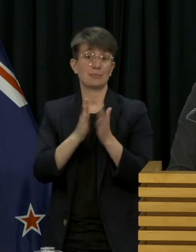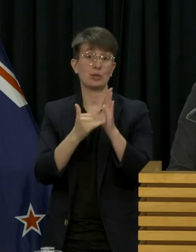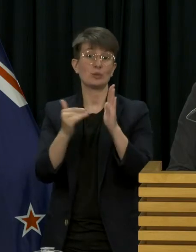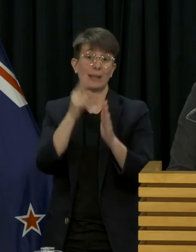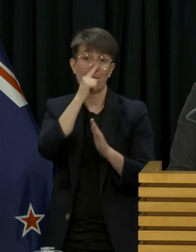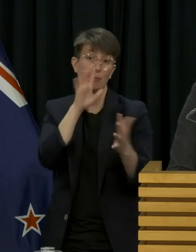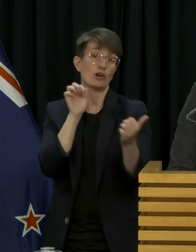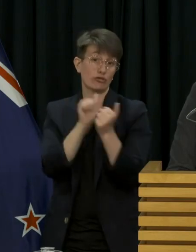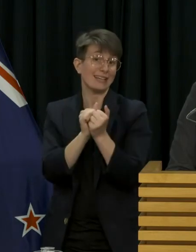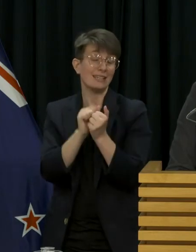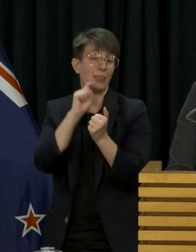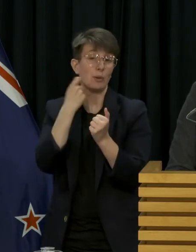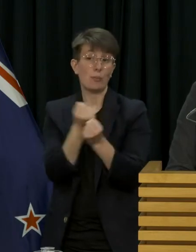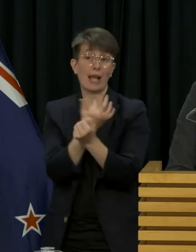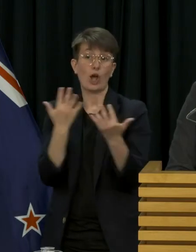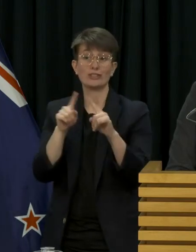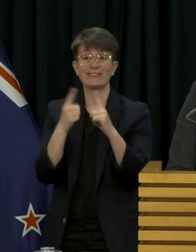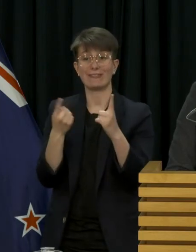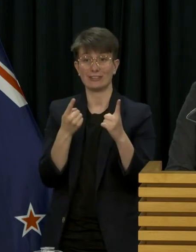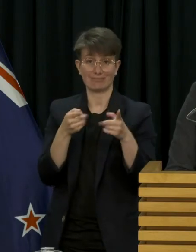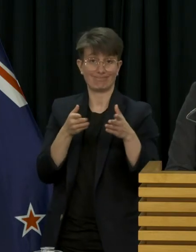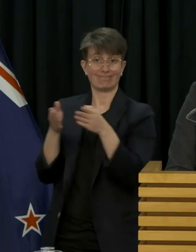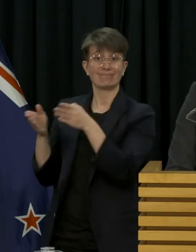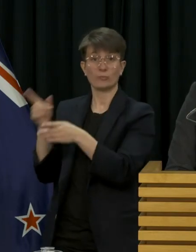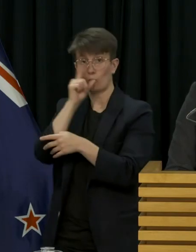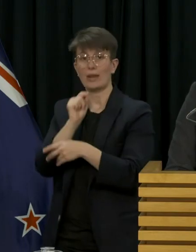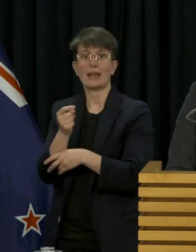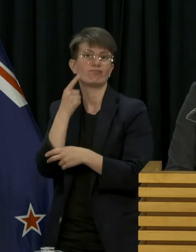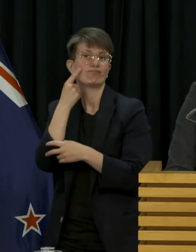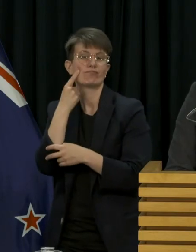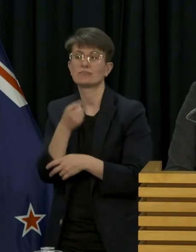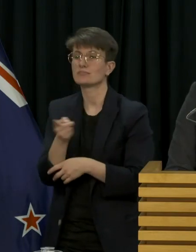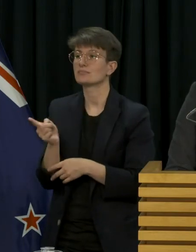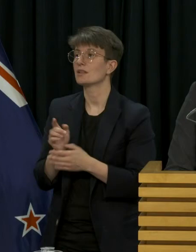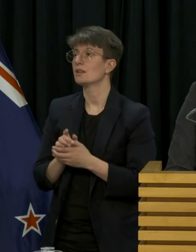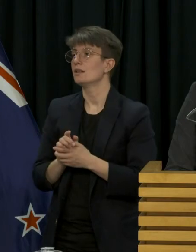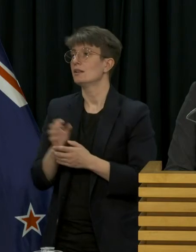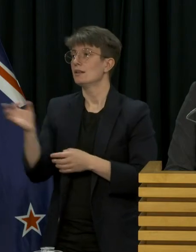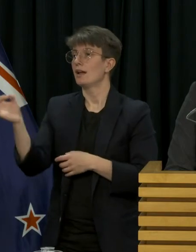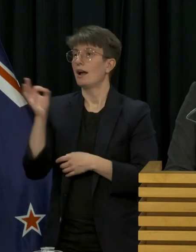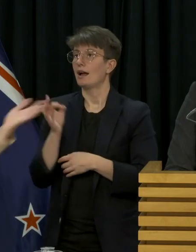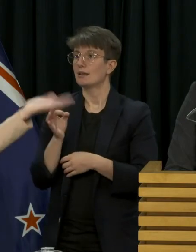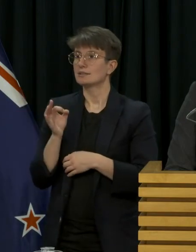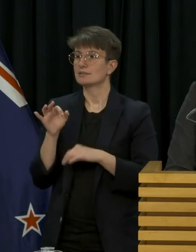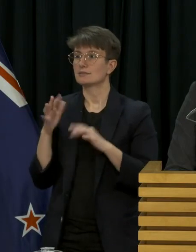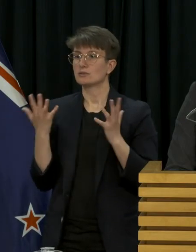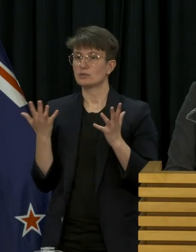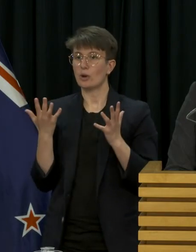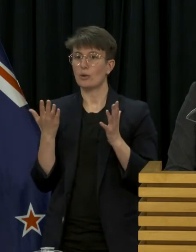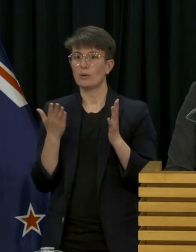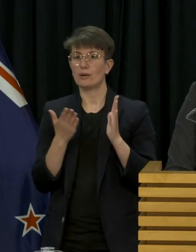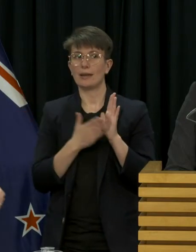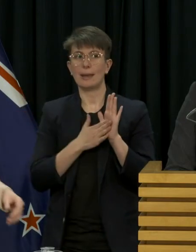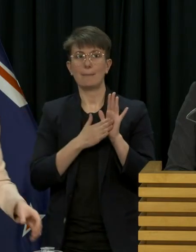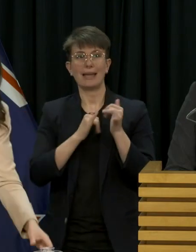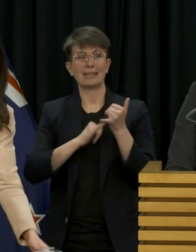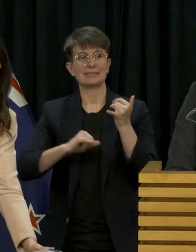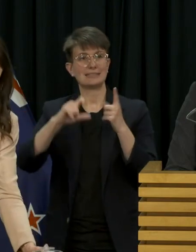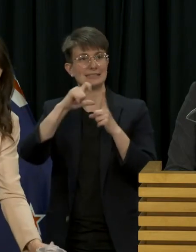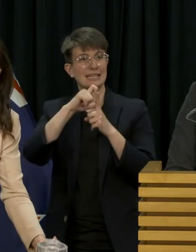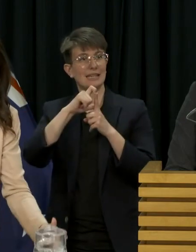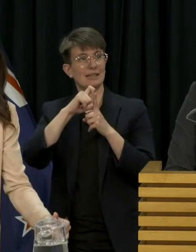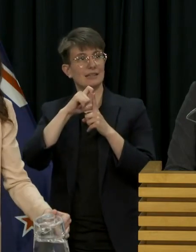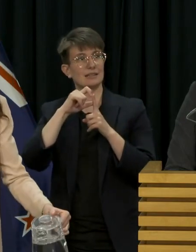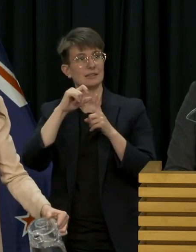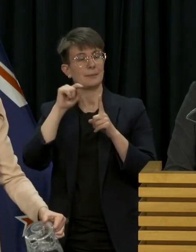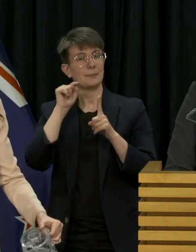use. Okay, just on case D, have you been able to get to the bottom of whether they were offered a translator or the reports that